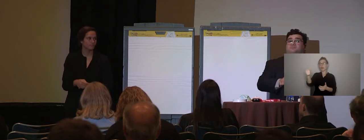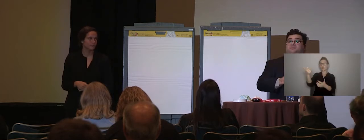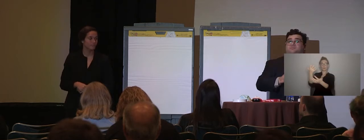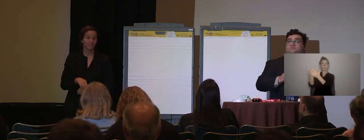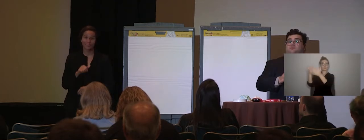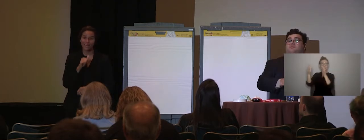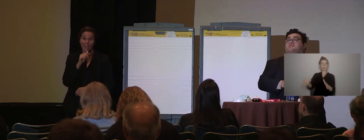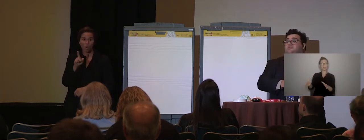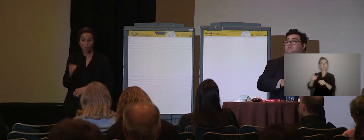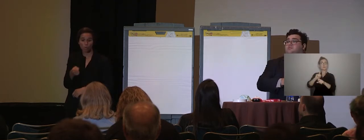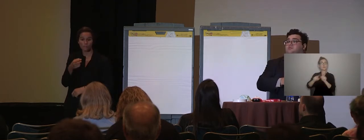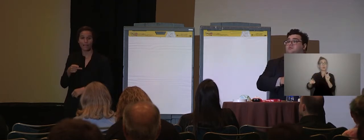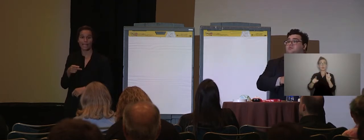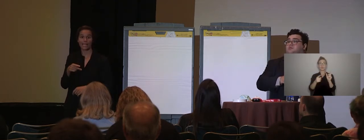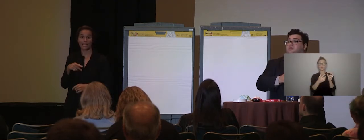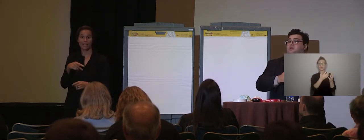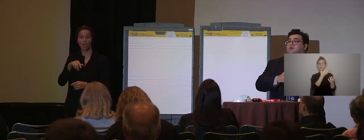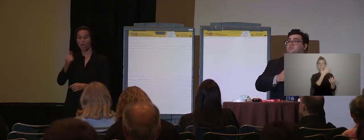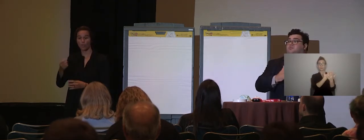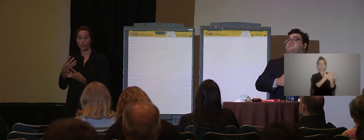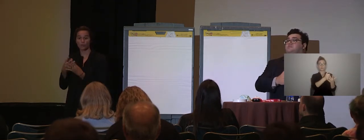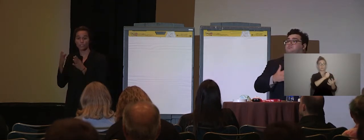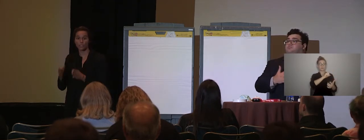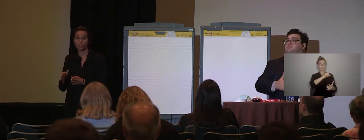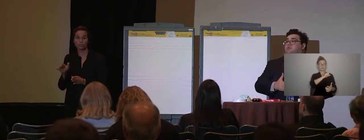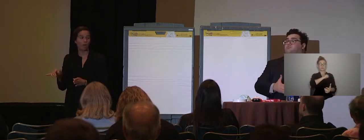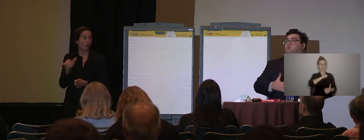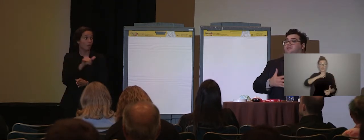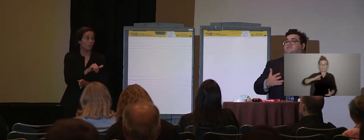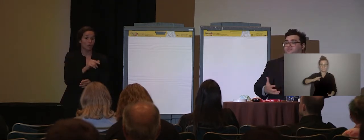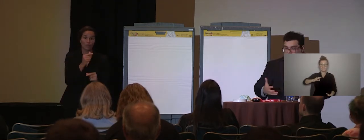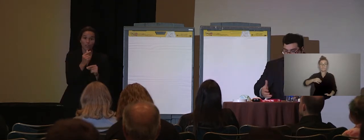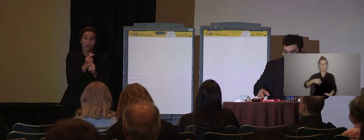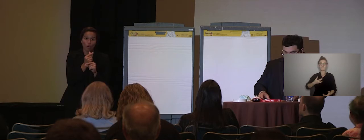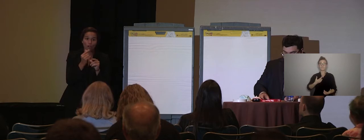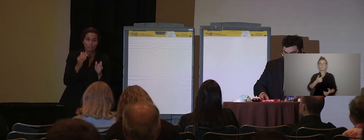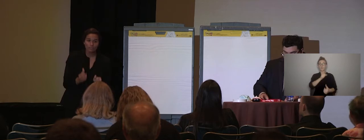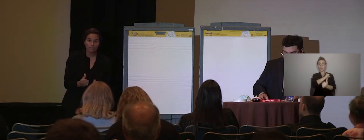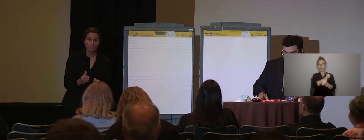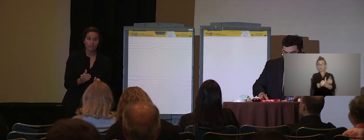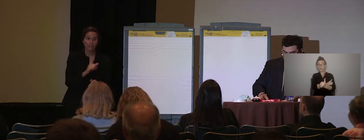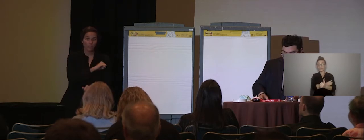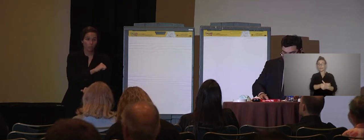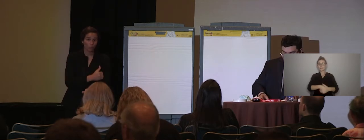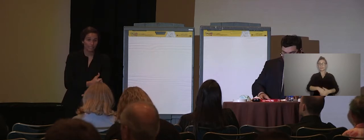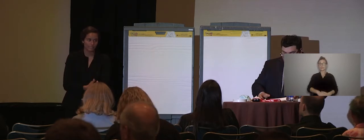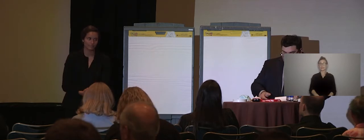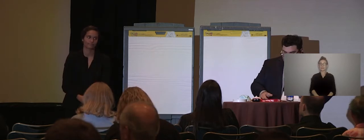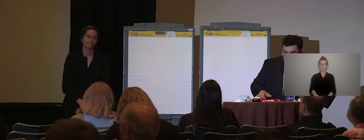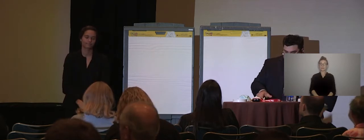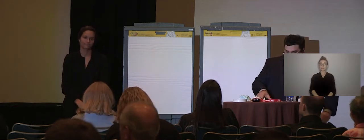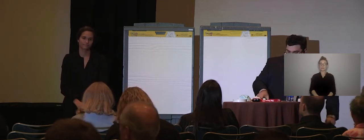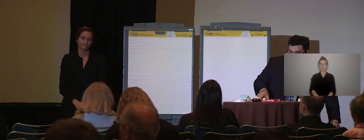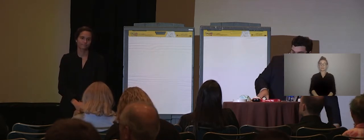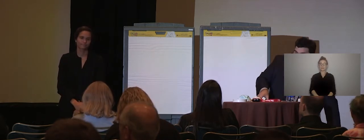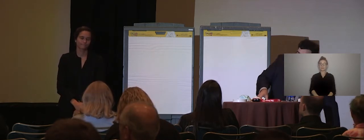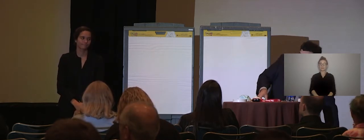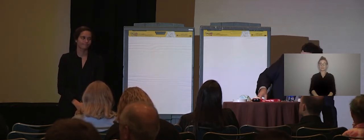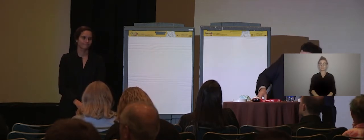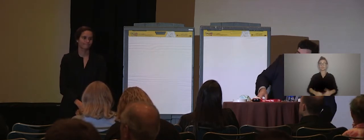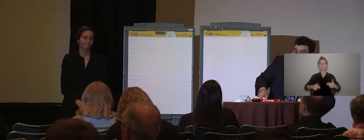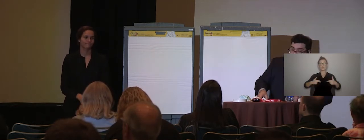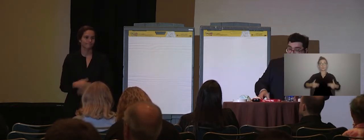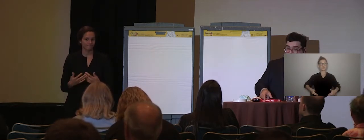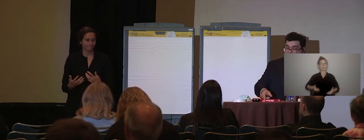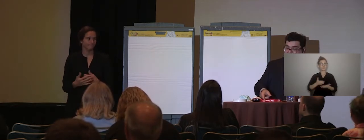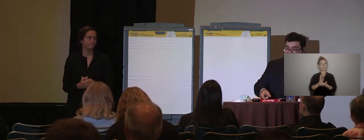by prison employees, authorities. And